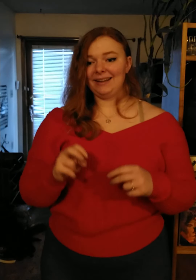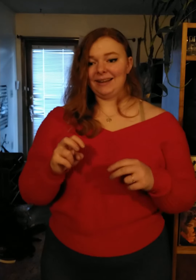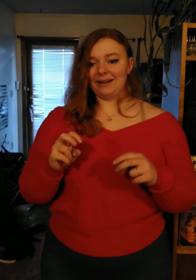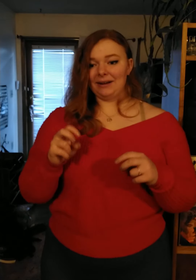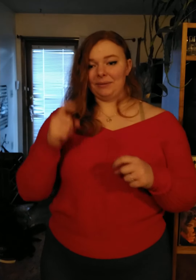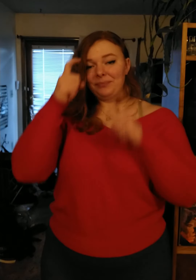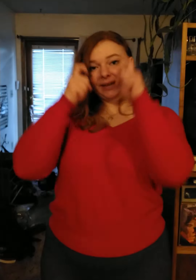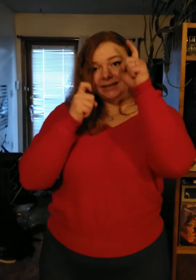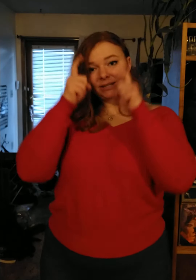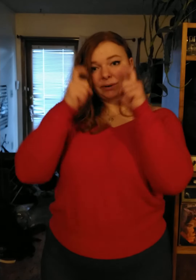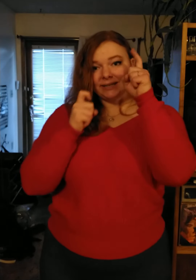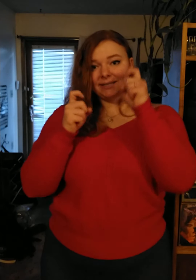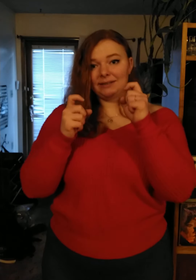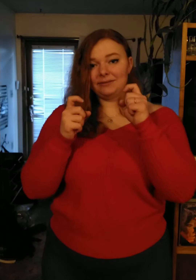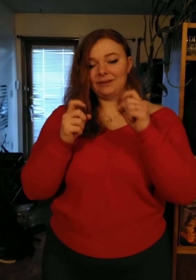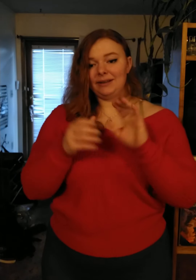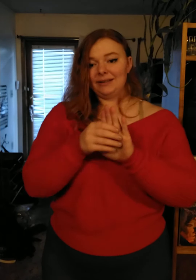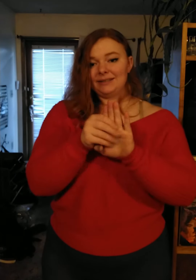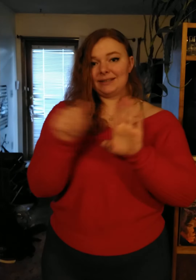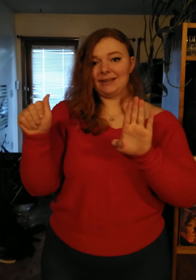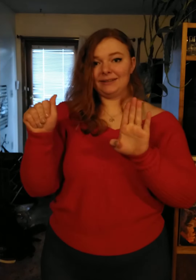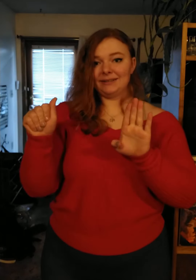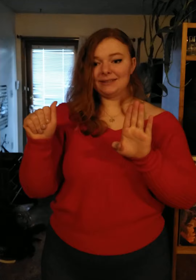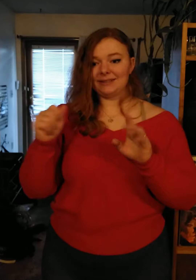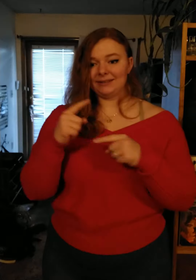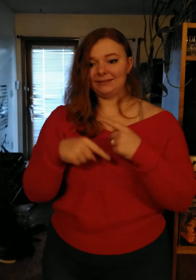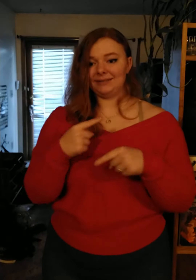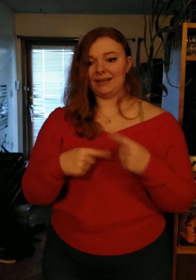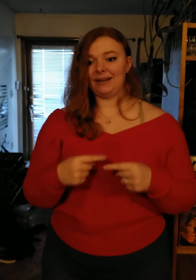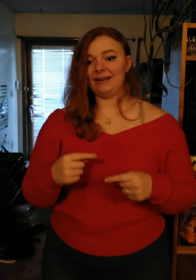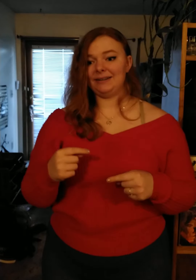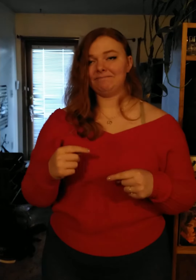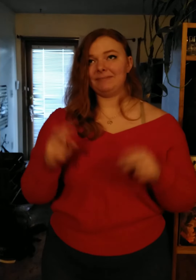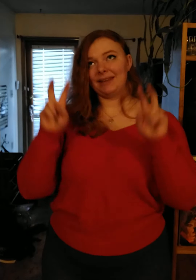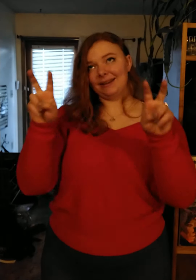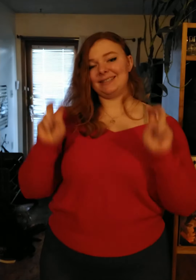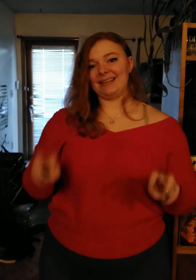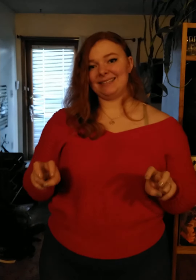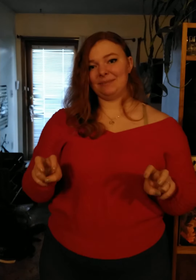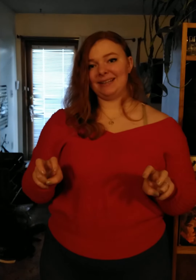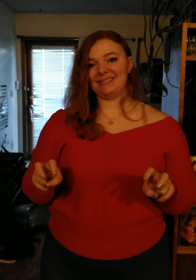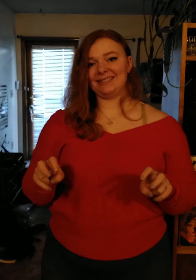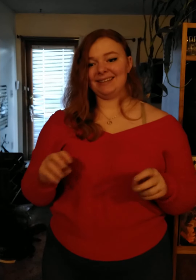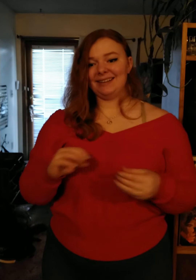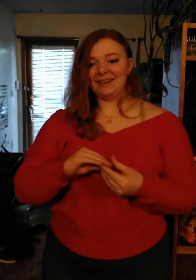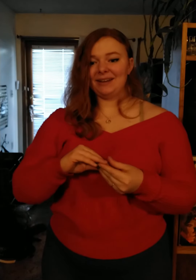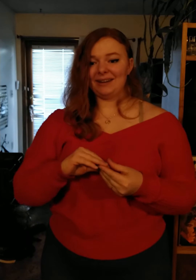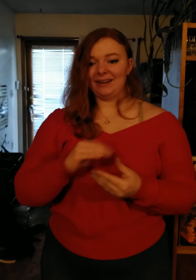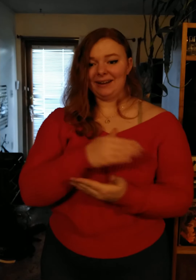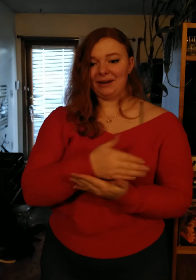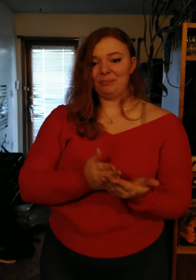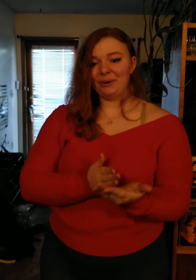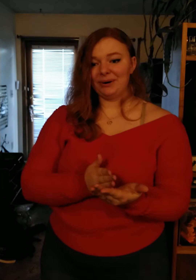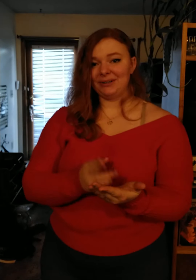Expressive Skills Sign Assessment Part